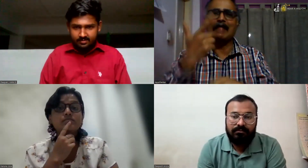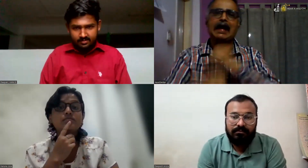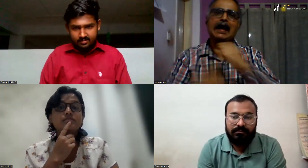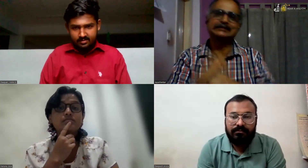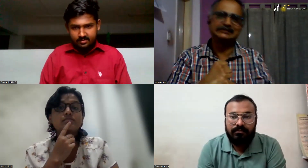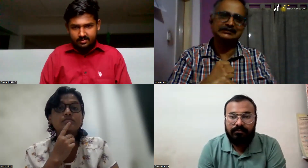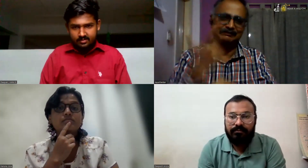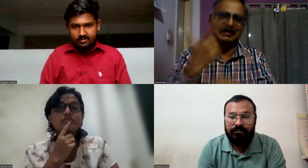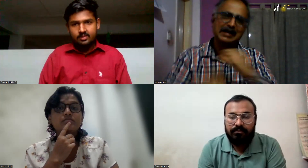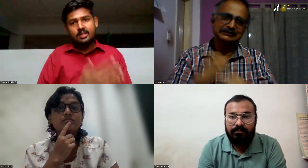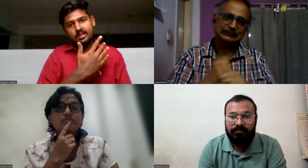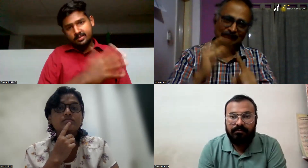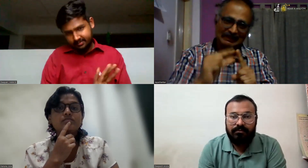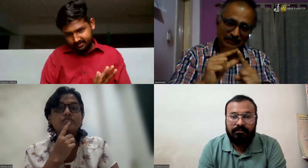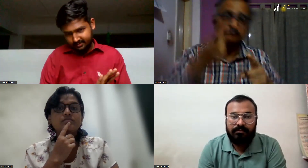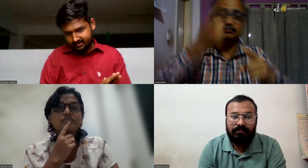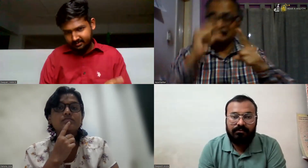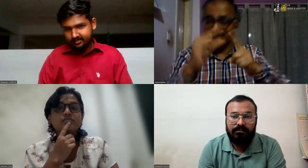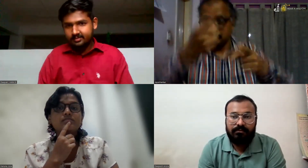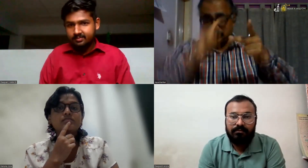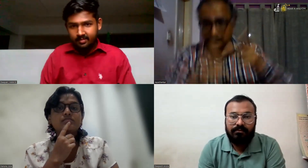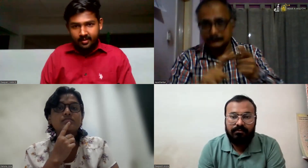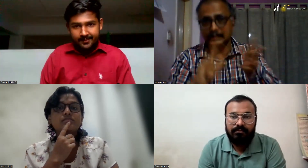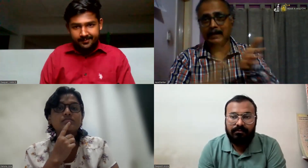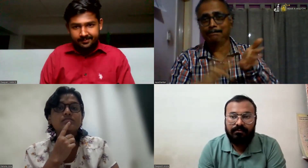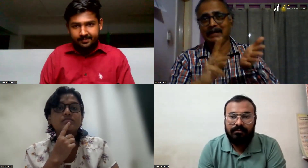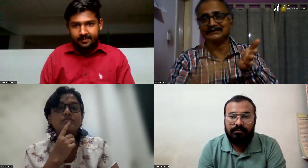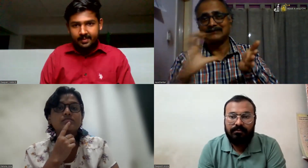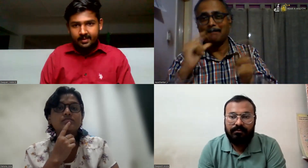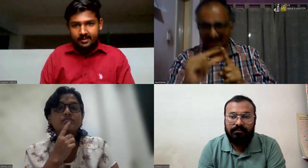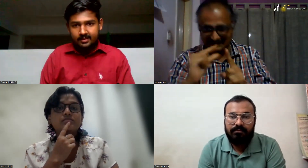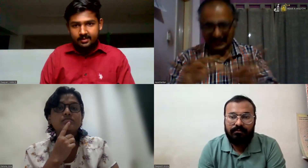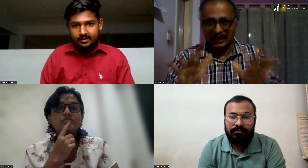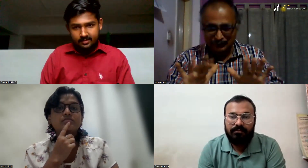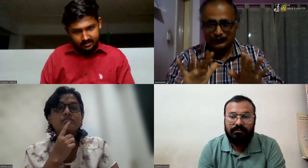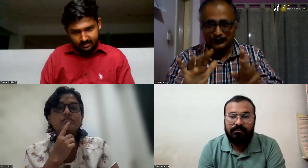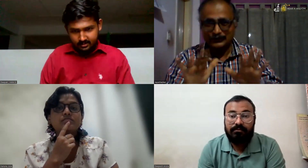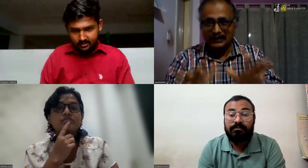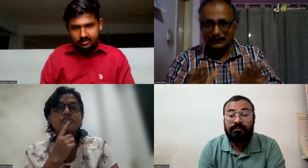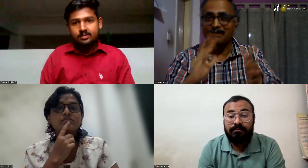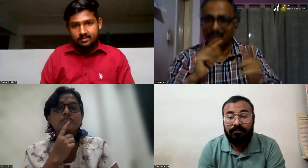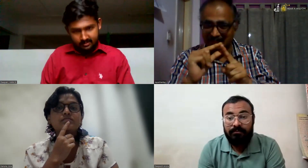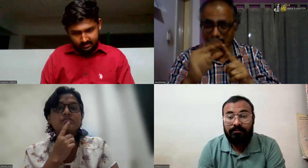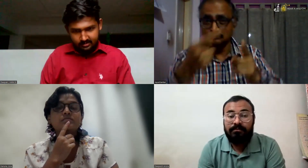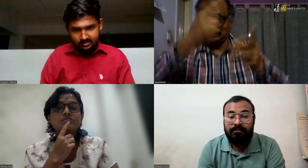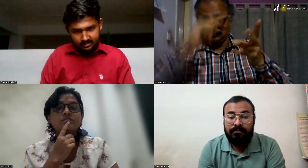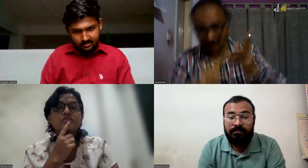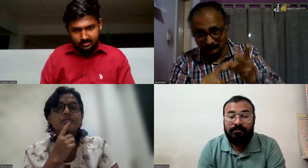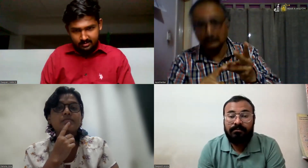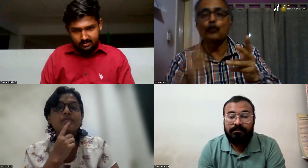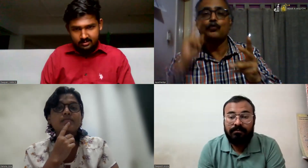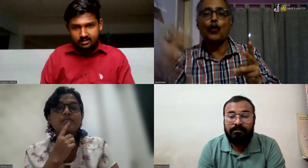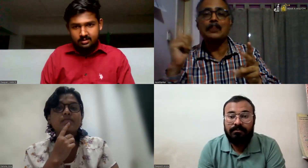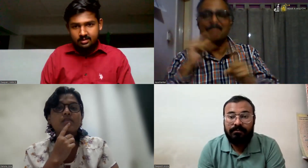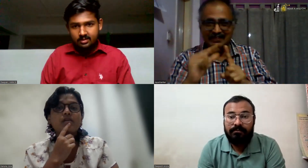Yeah. So I work in a private firm where it's kind of photography work, and also I'm